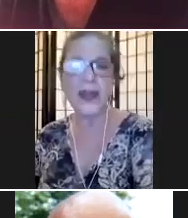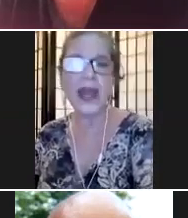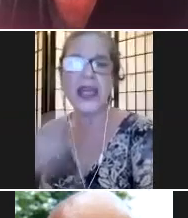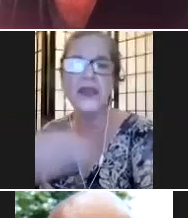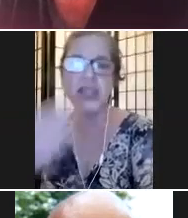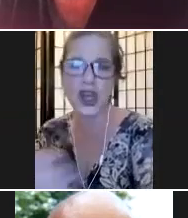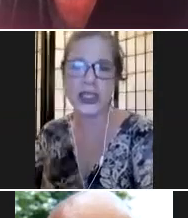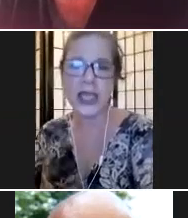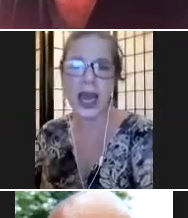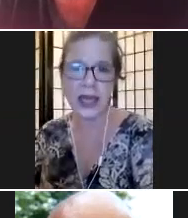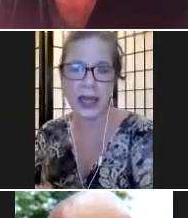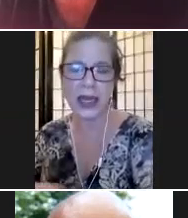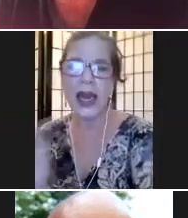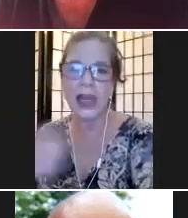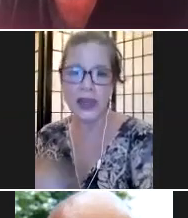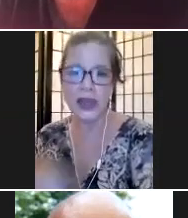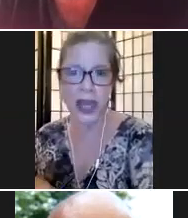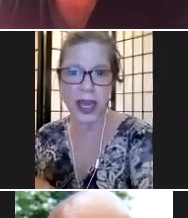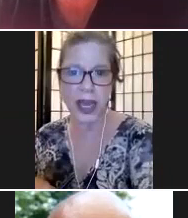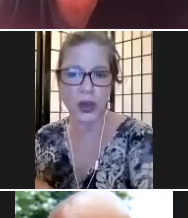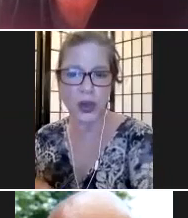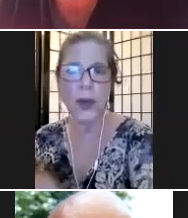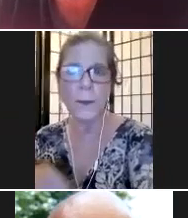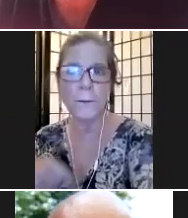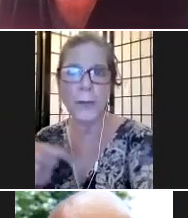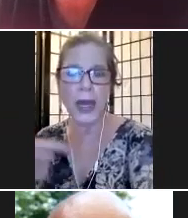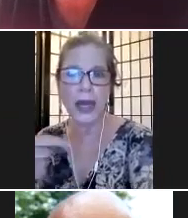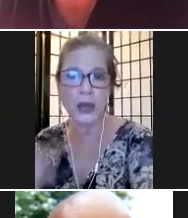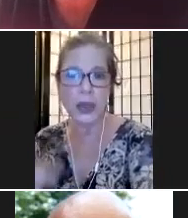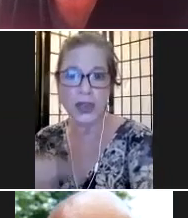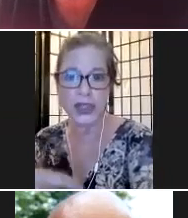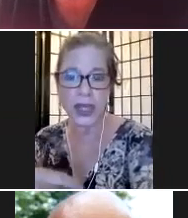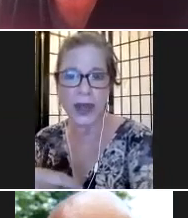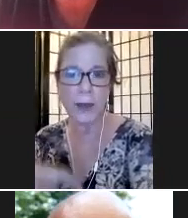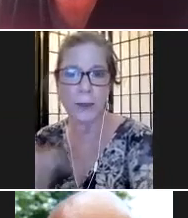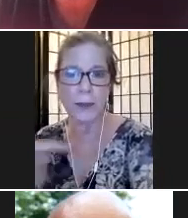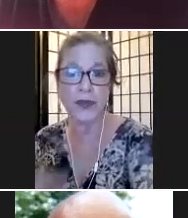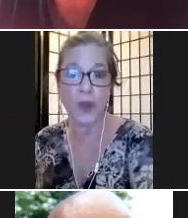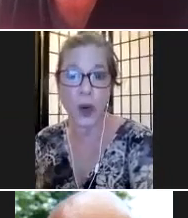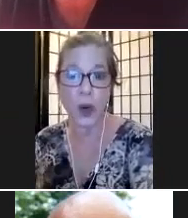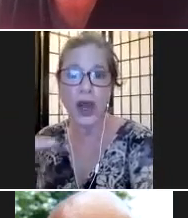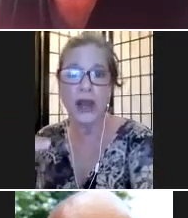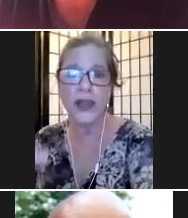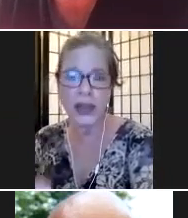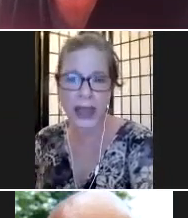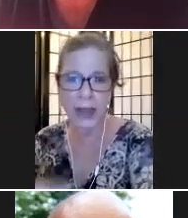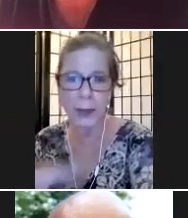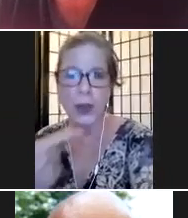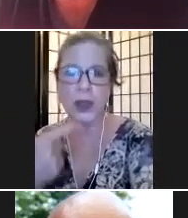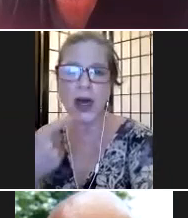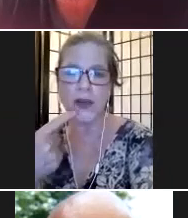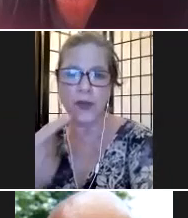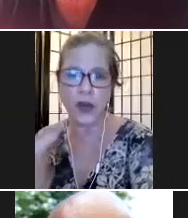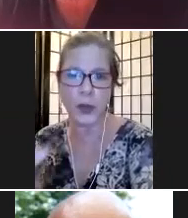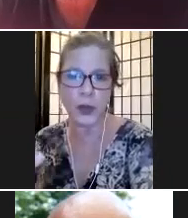And they can even start signing and understanding you, and you can understand them before they're